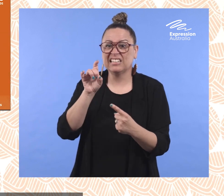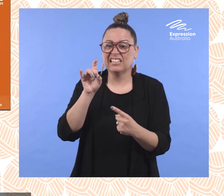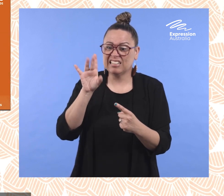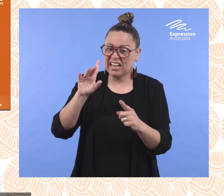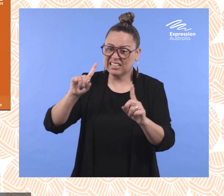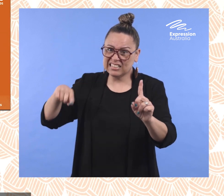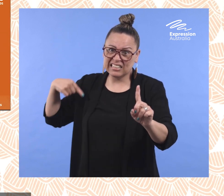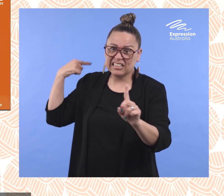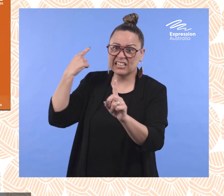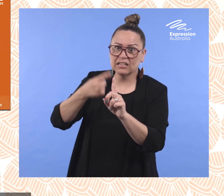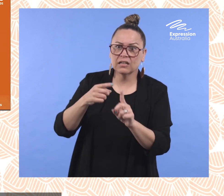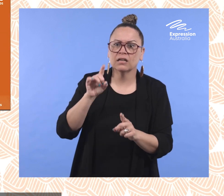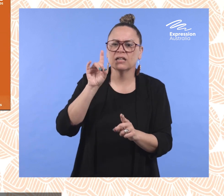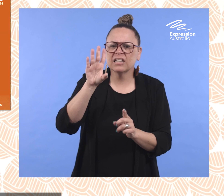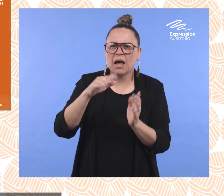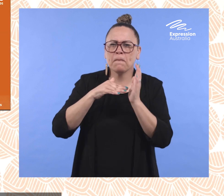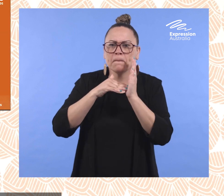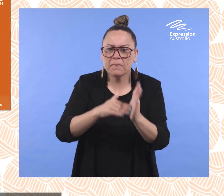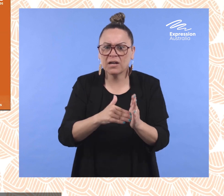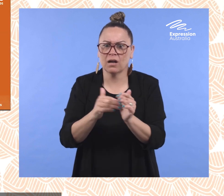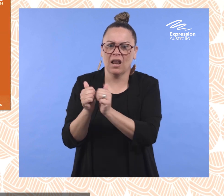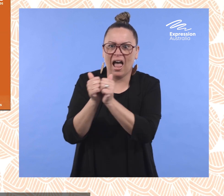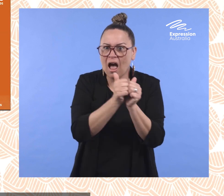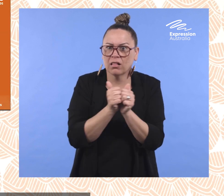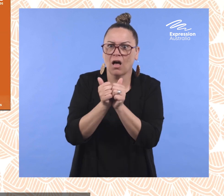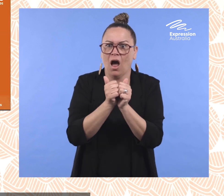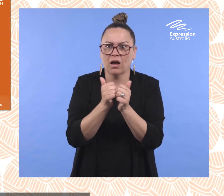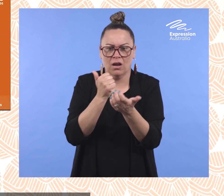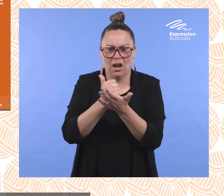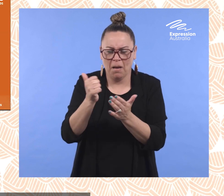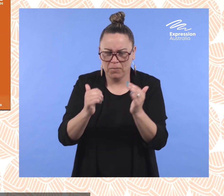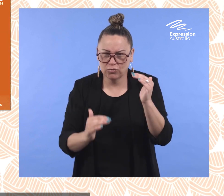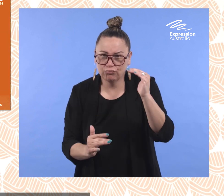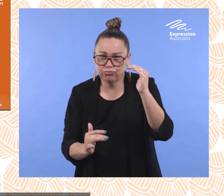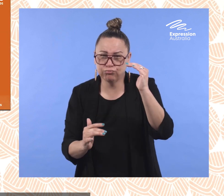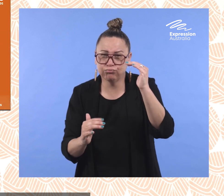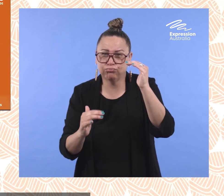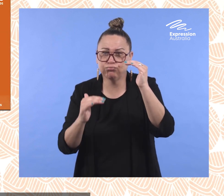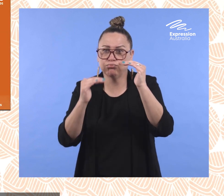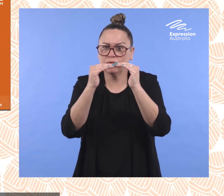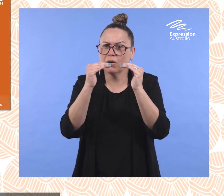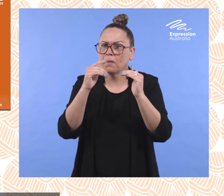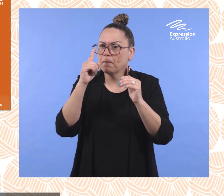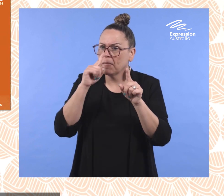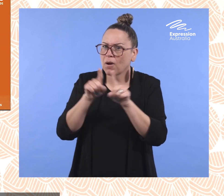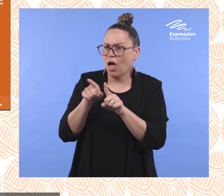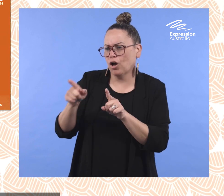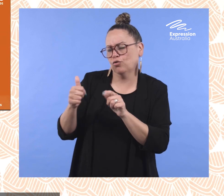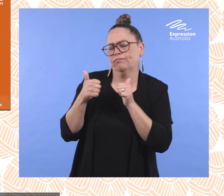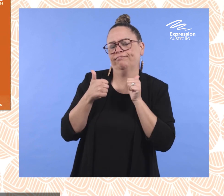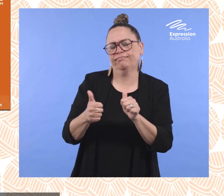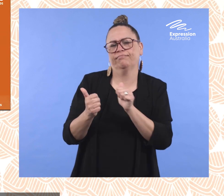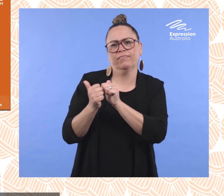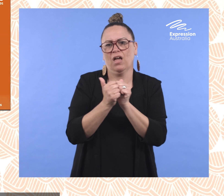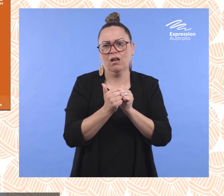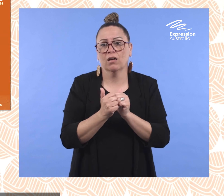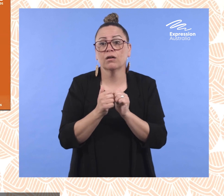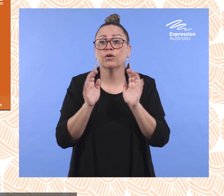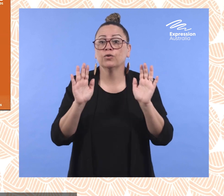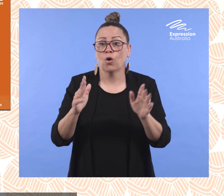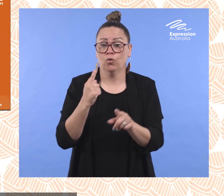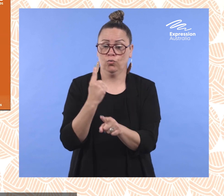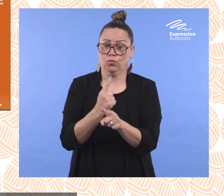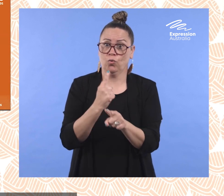more allies. Absolutely. And we're getting there, especially with people like you today. So while we are